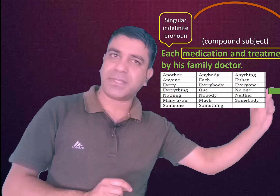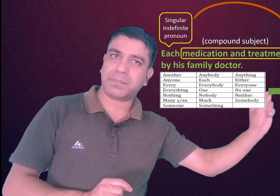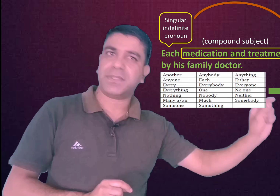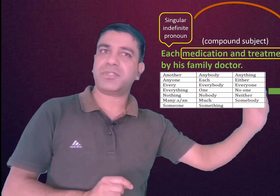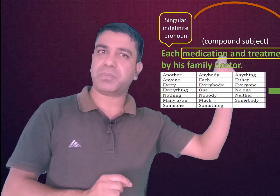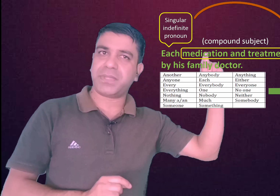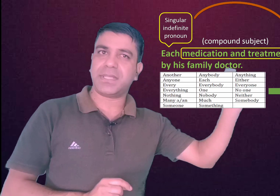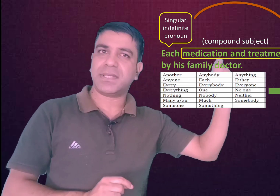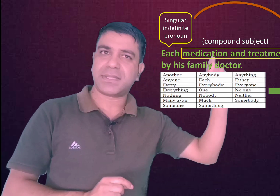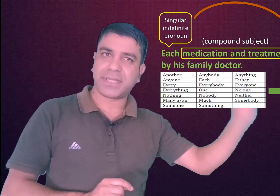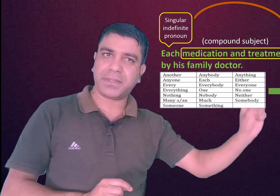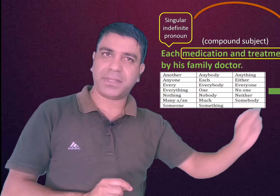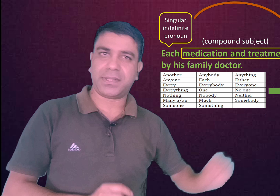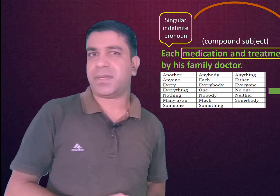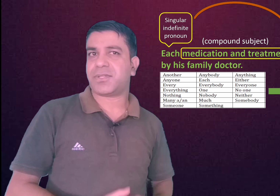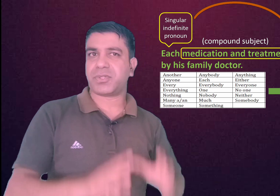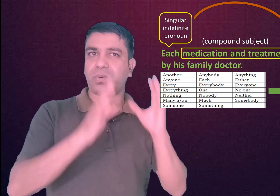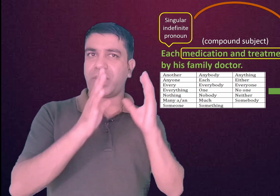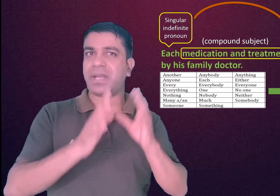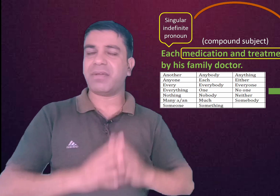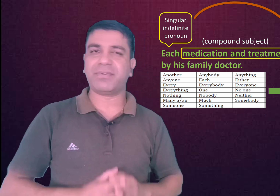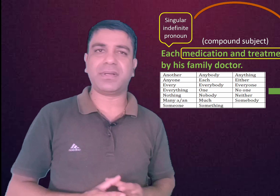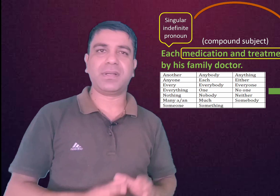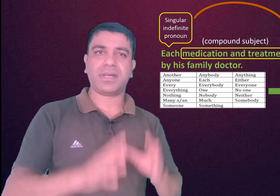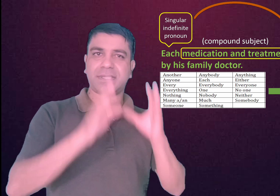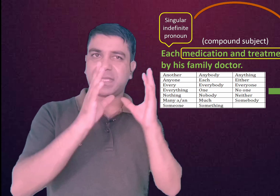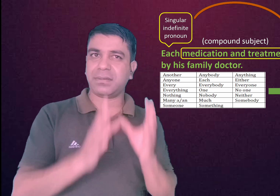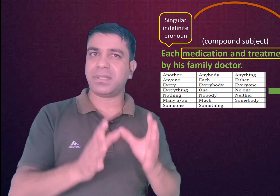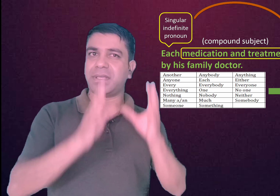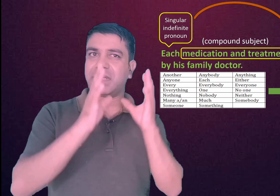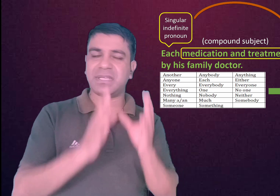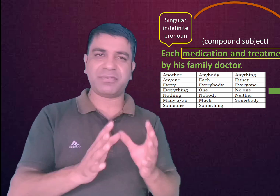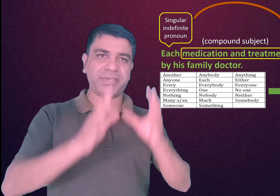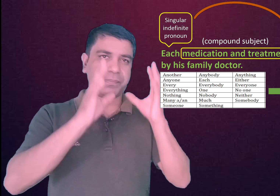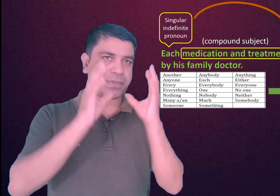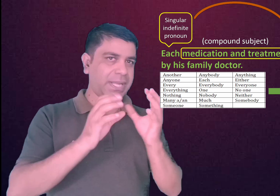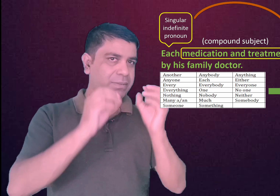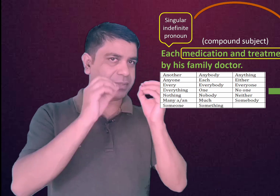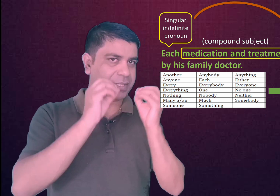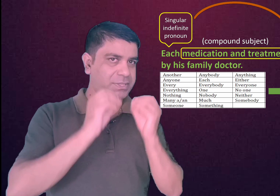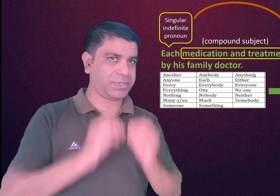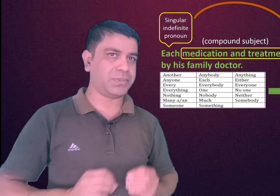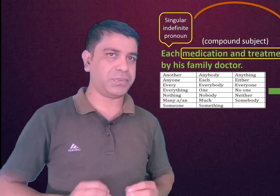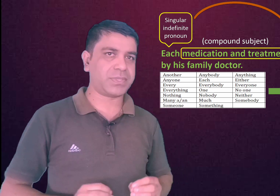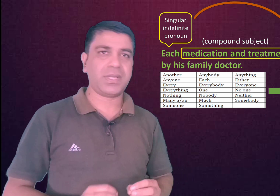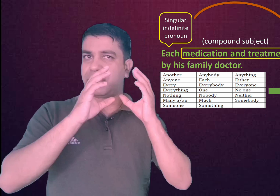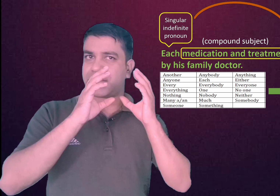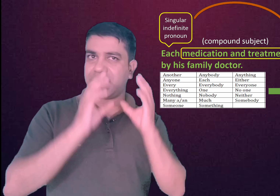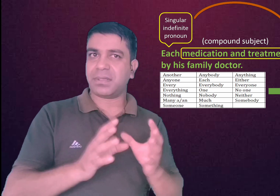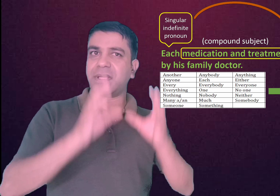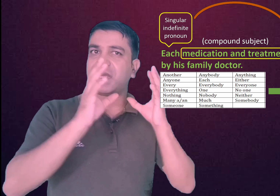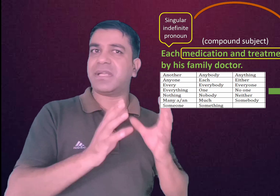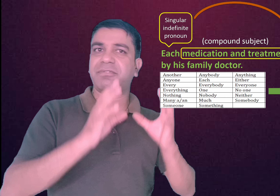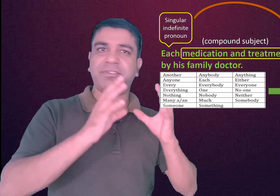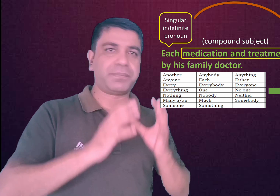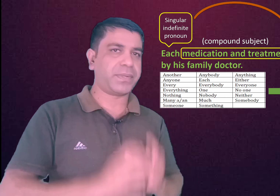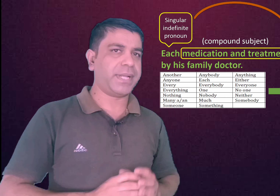verb to be singular. So whenever a singular indefinite pronoun is used, singular indefinite